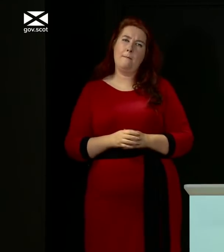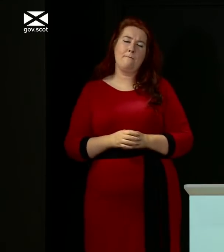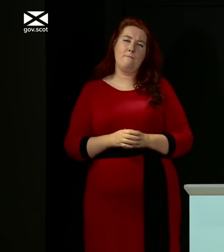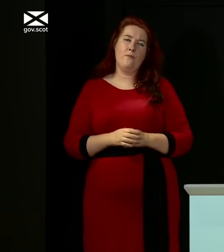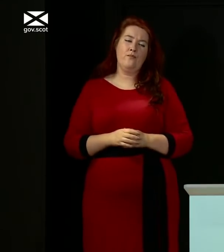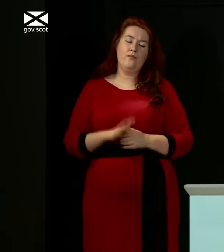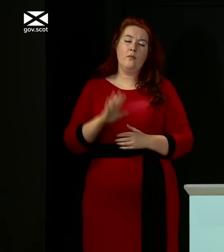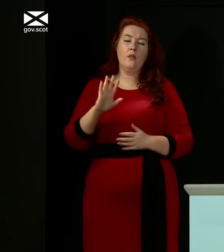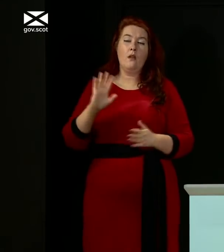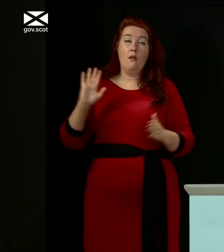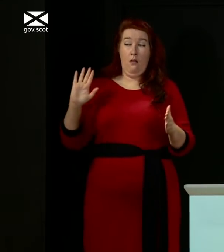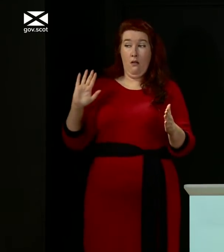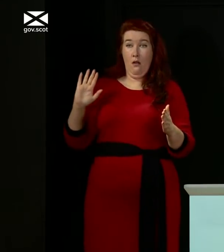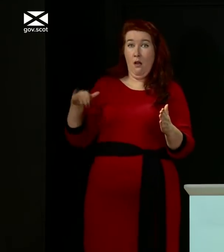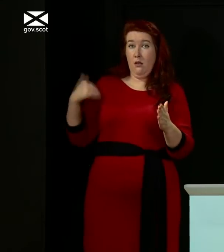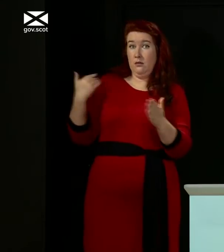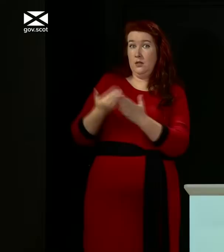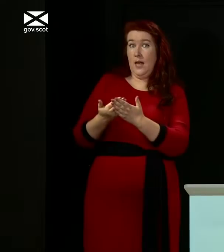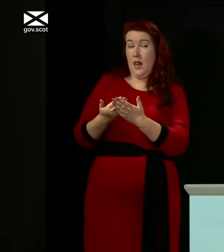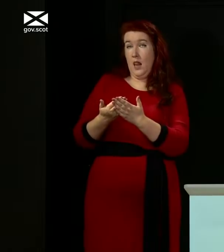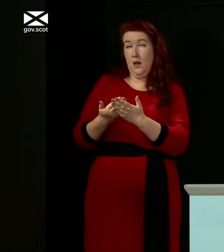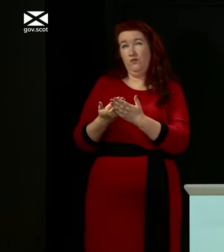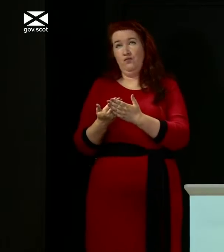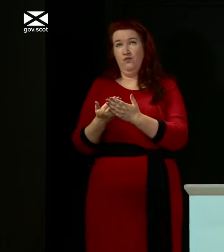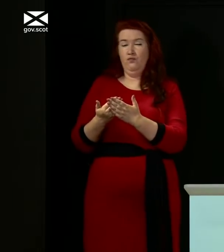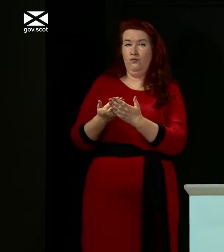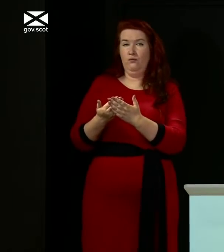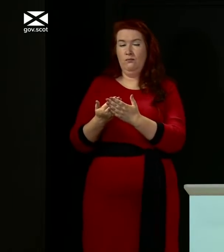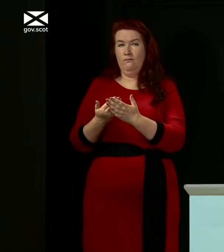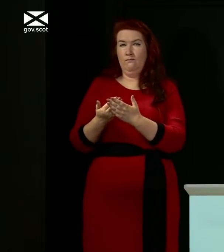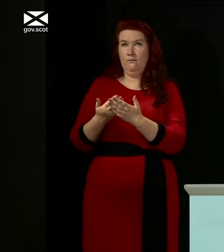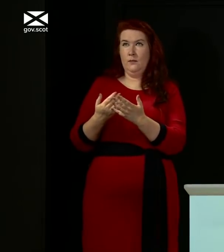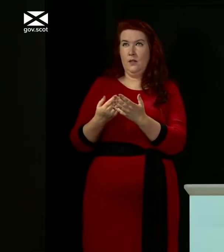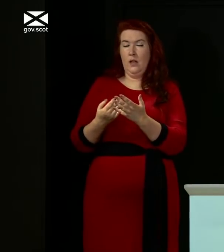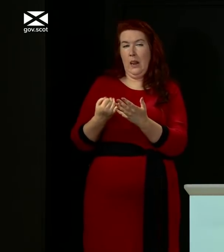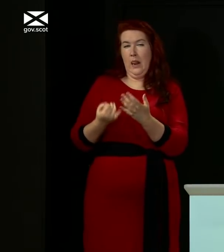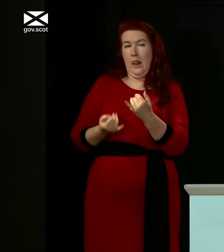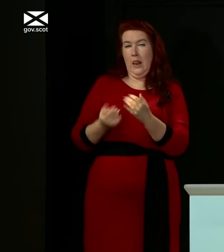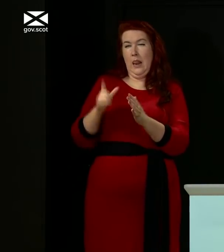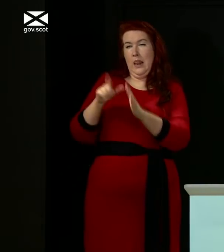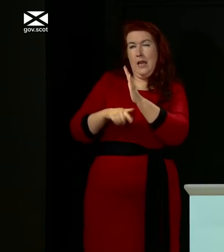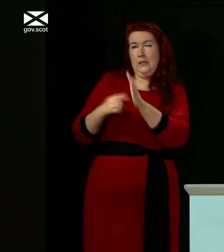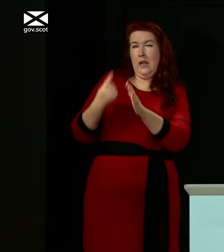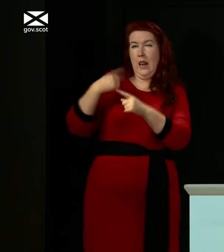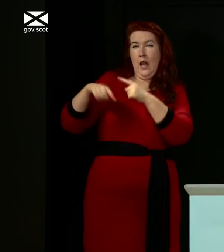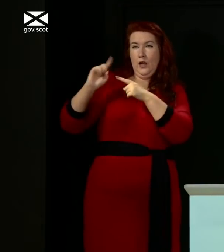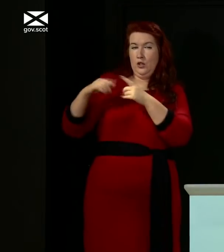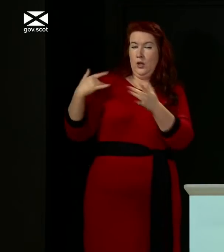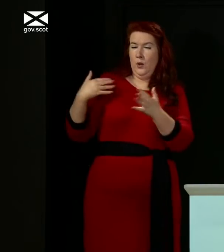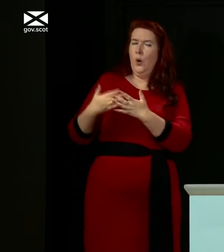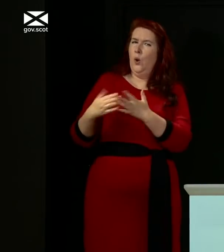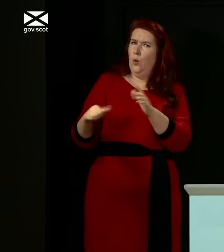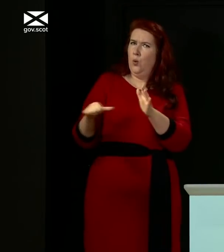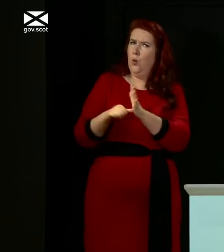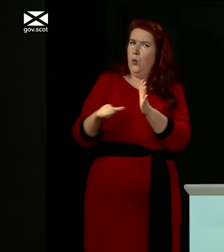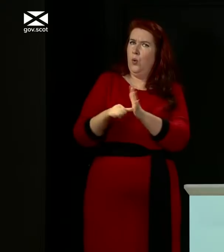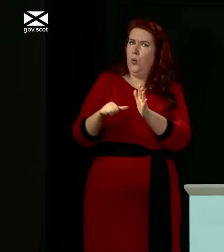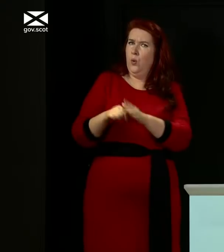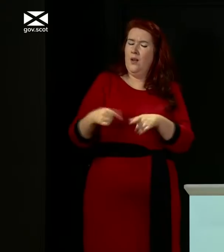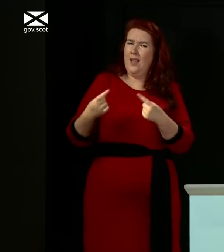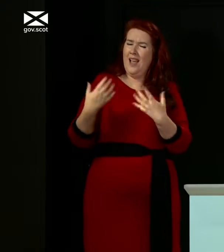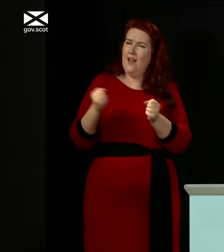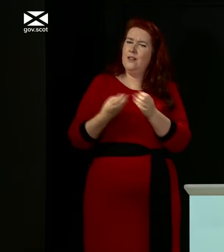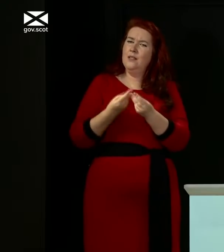were, up until the sort of latter part of last year, in a very challenging position where we've had periods